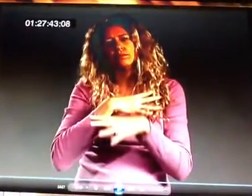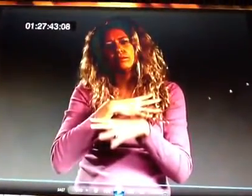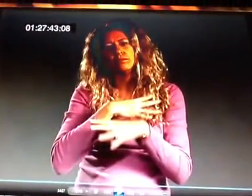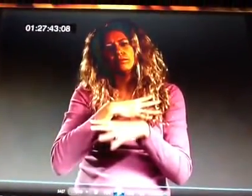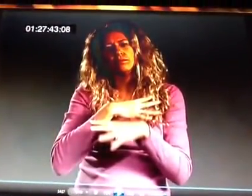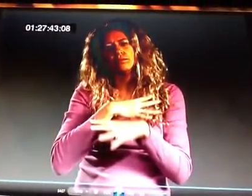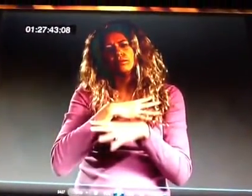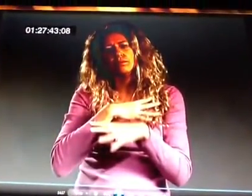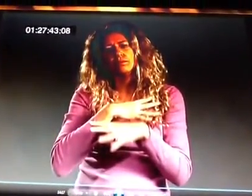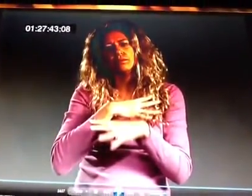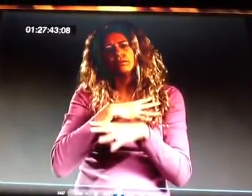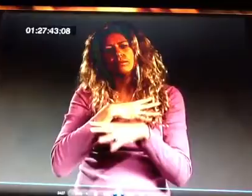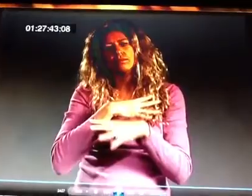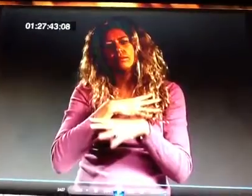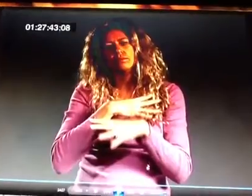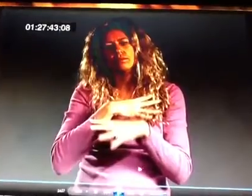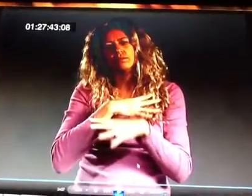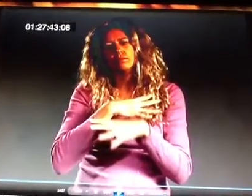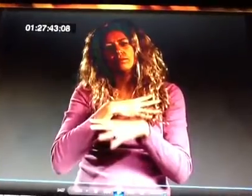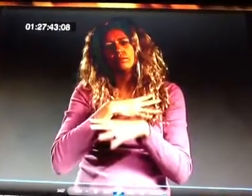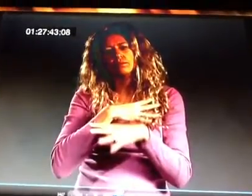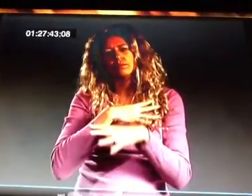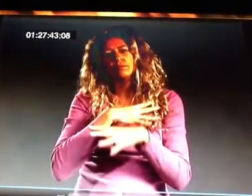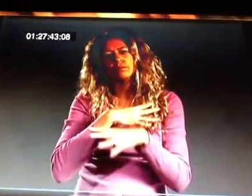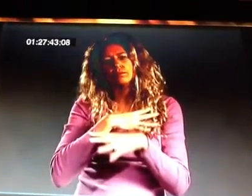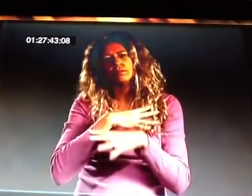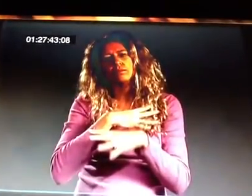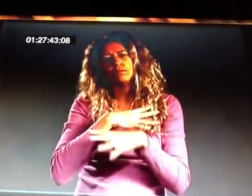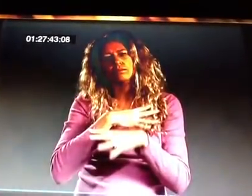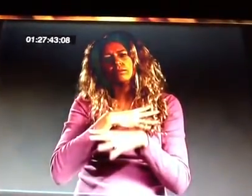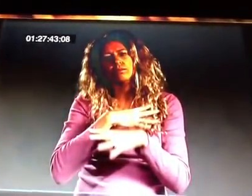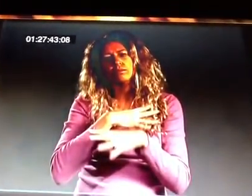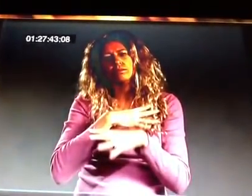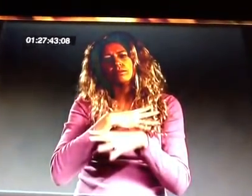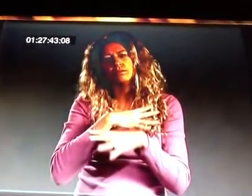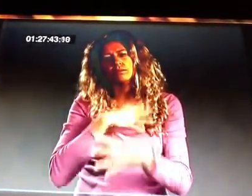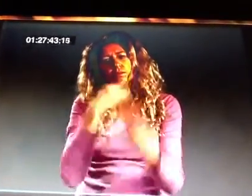I had a lot of lettuce, so I had to eat it morning, noon, and night. Morning, noon, and night. Eating lettuce all day.